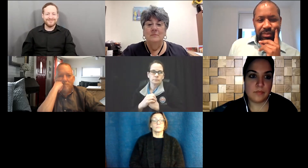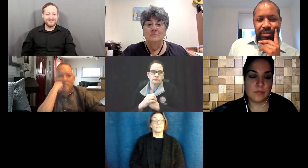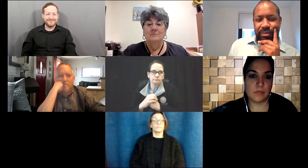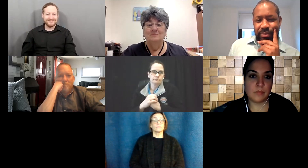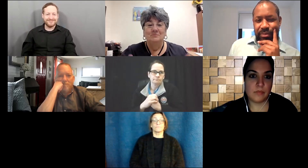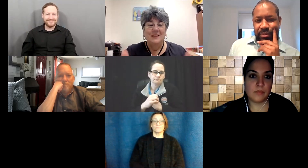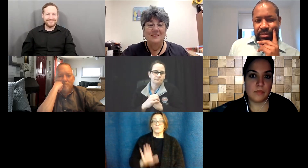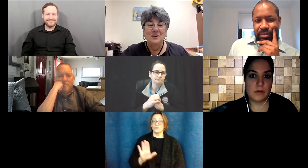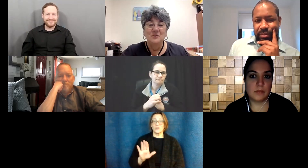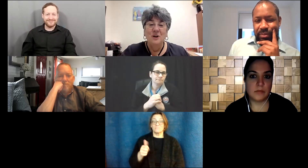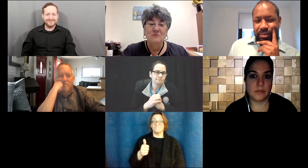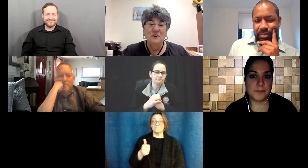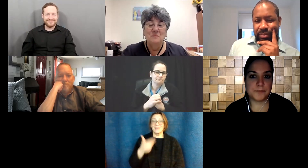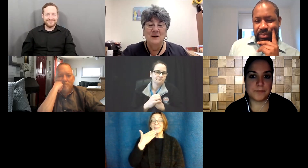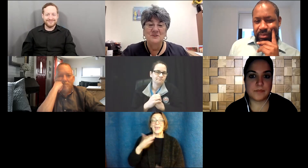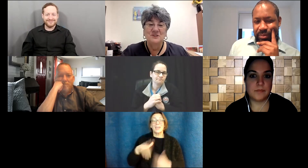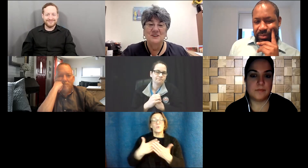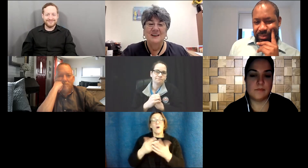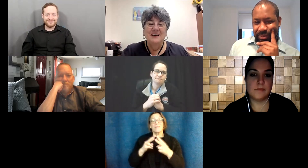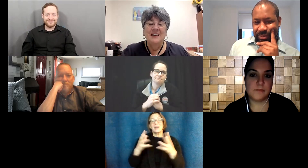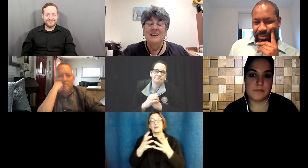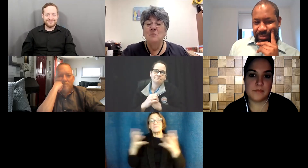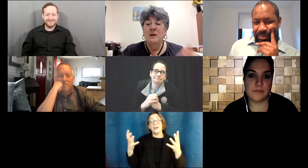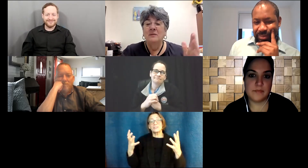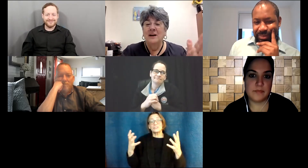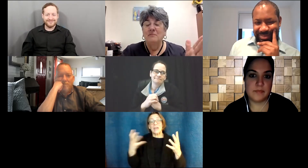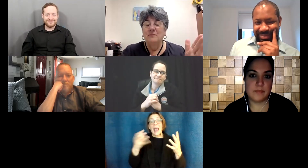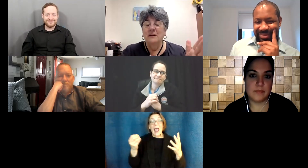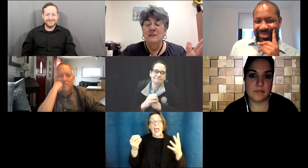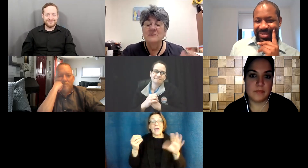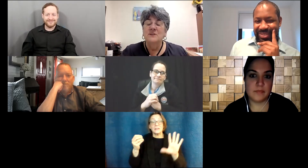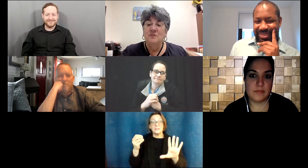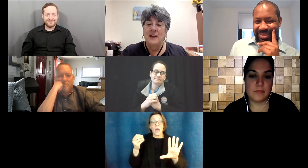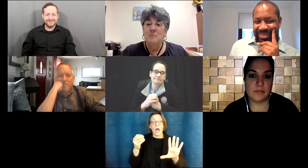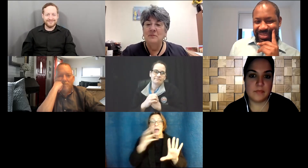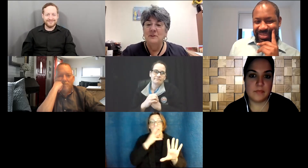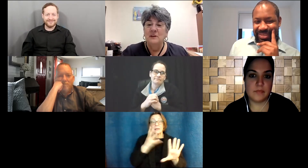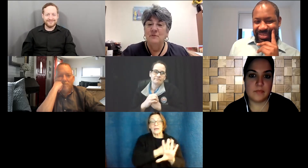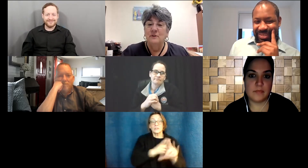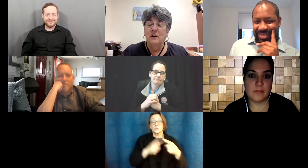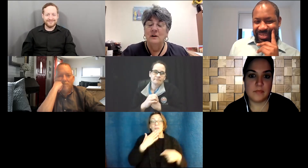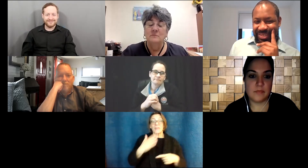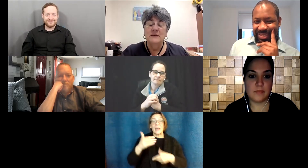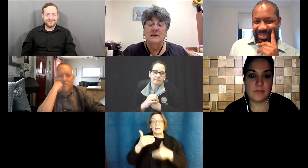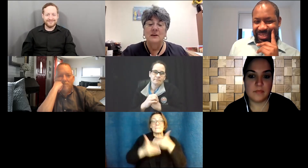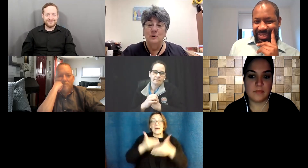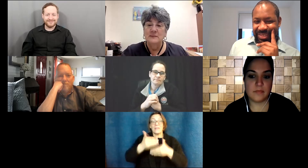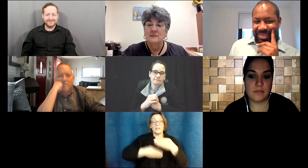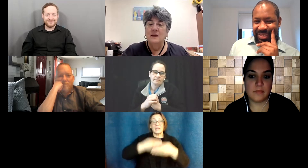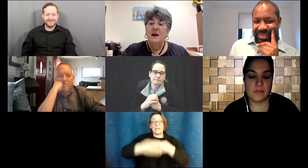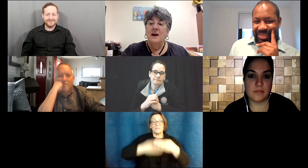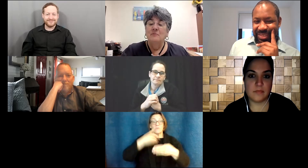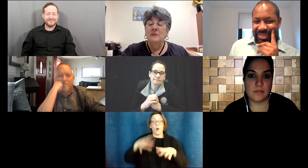Okay. Thank you all very much. And I neglected to thank Bethany for taking